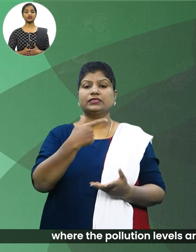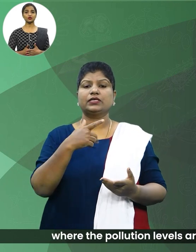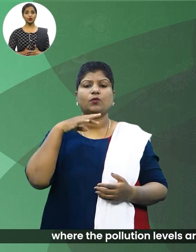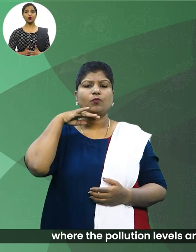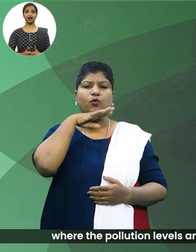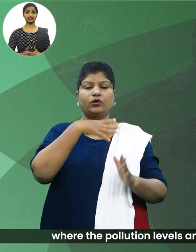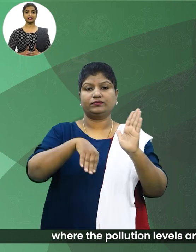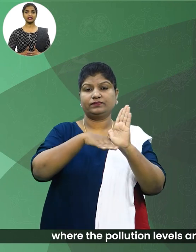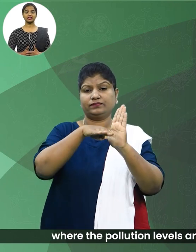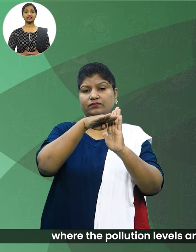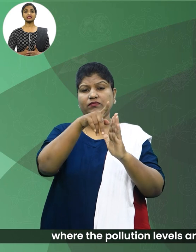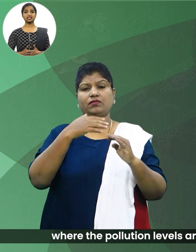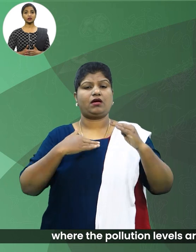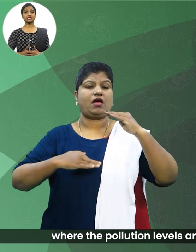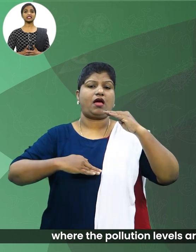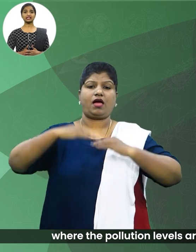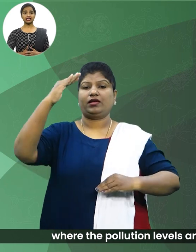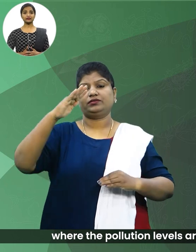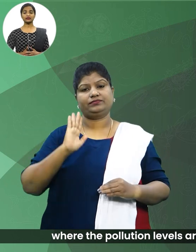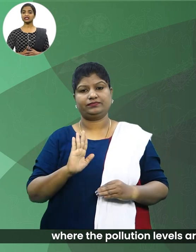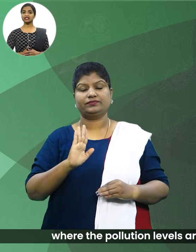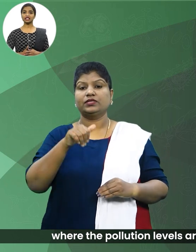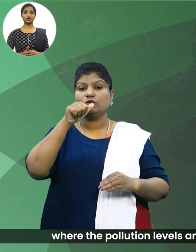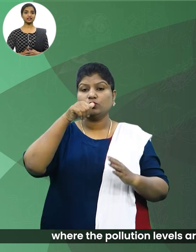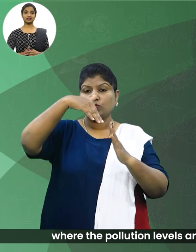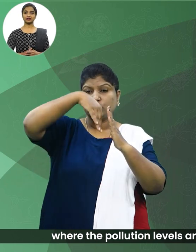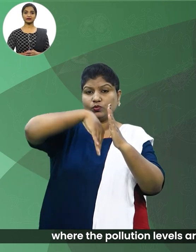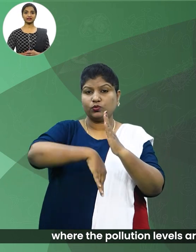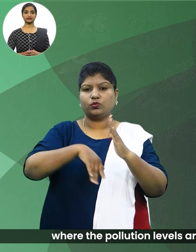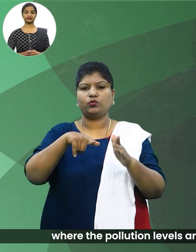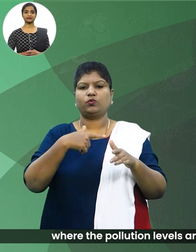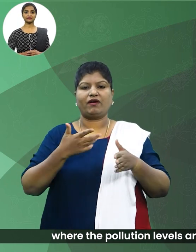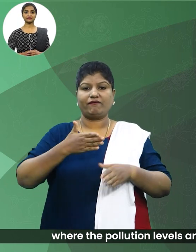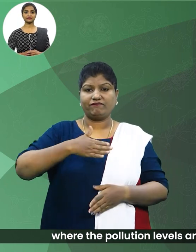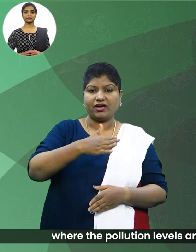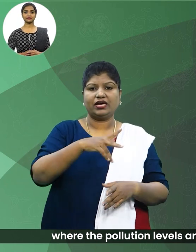are so high that aquatic life cannot survive.